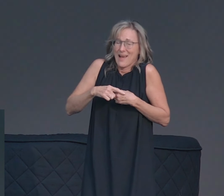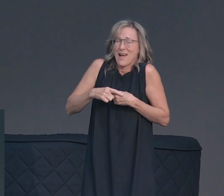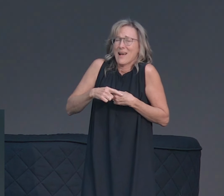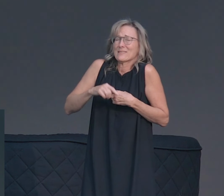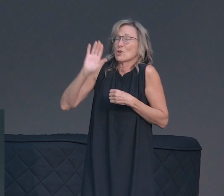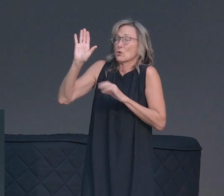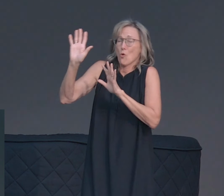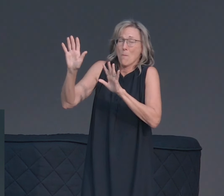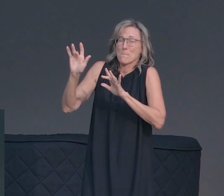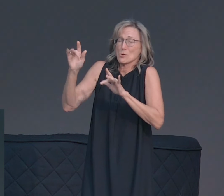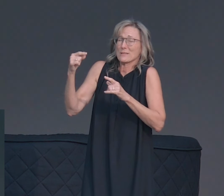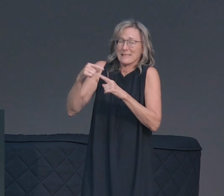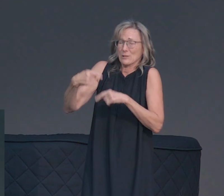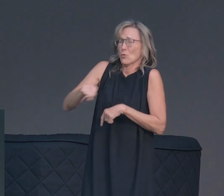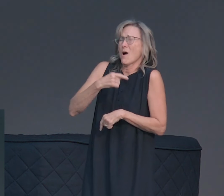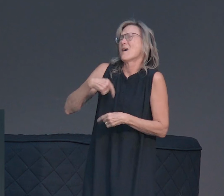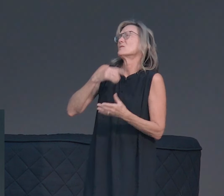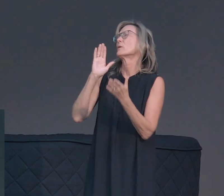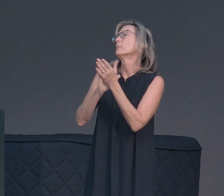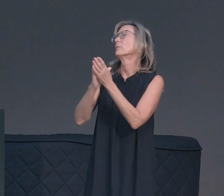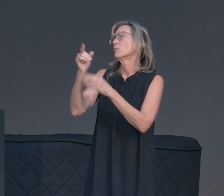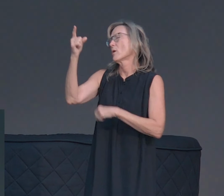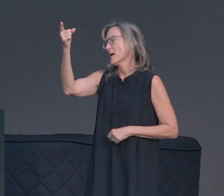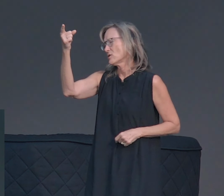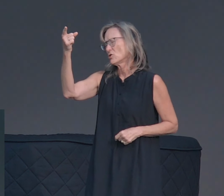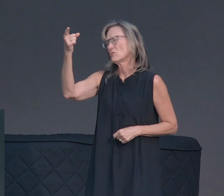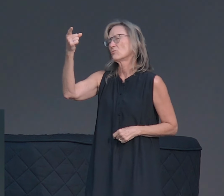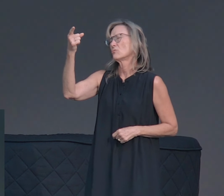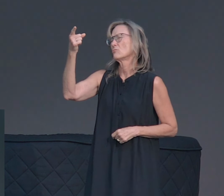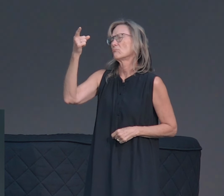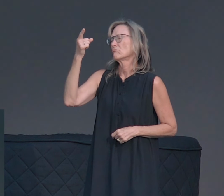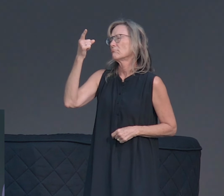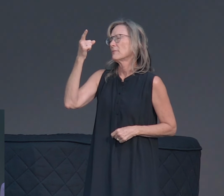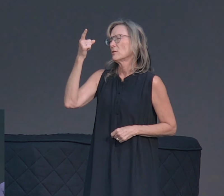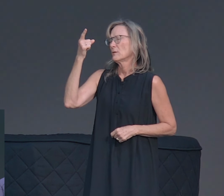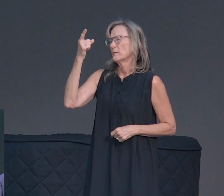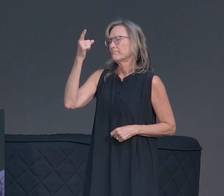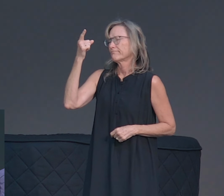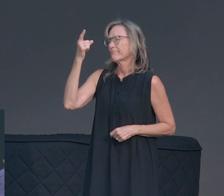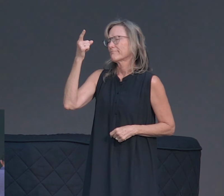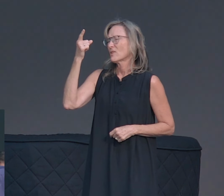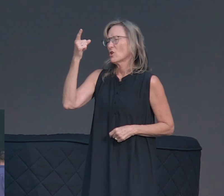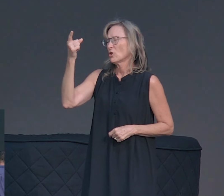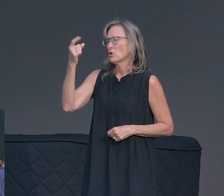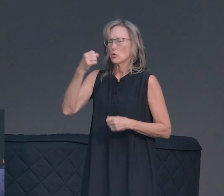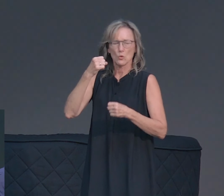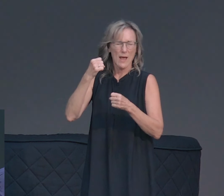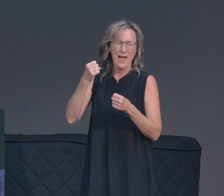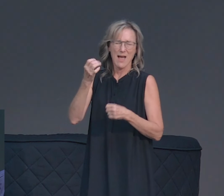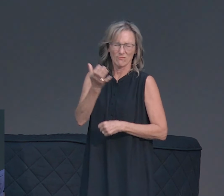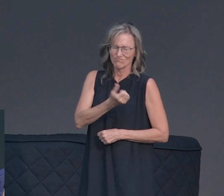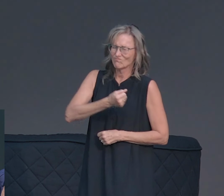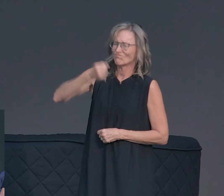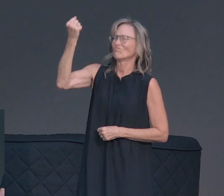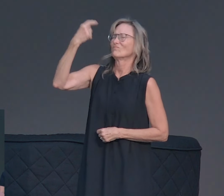us. You're to be praised for declaring those of us who are in Christ declared